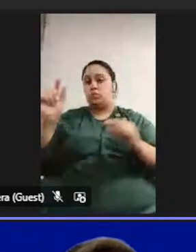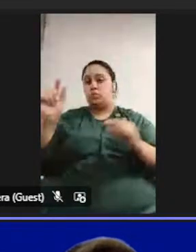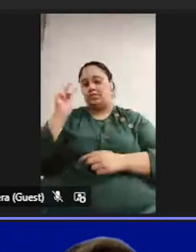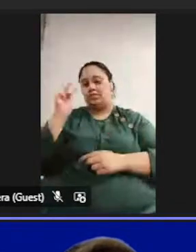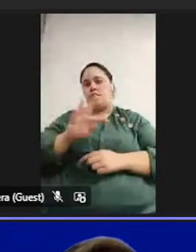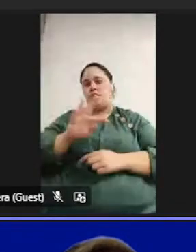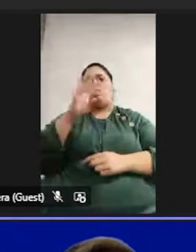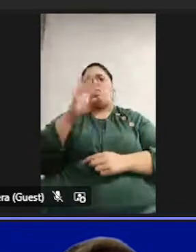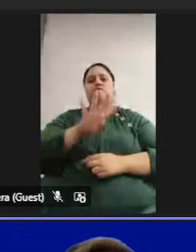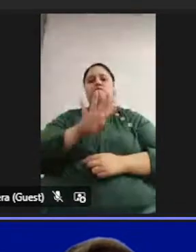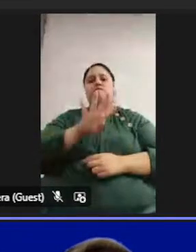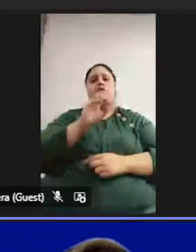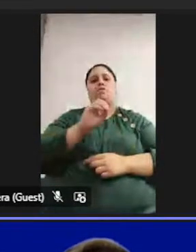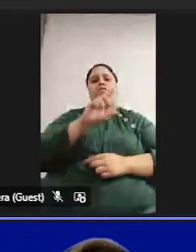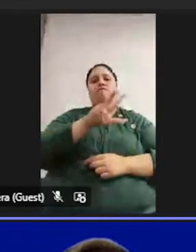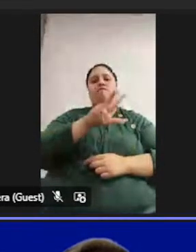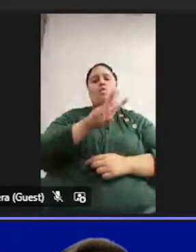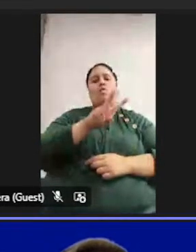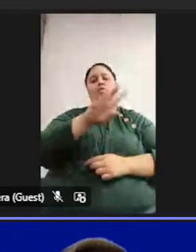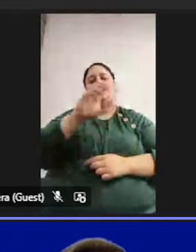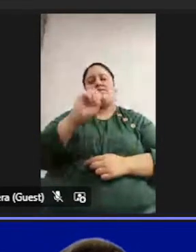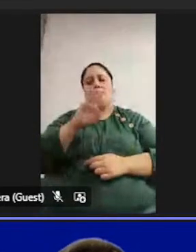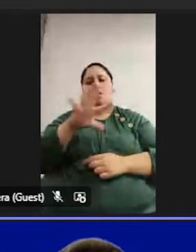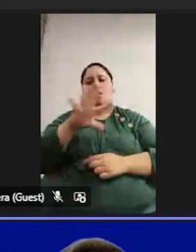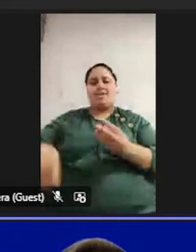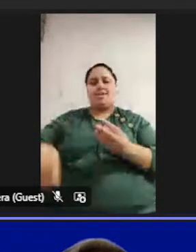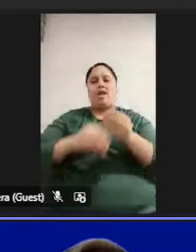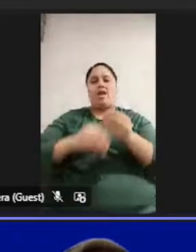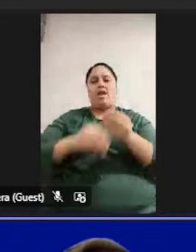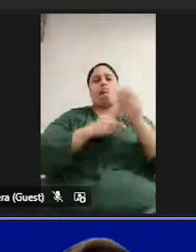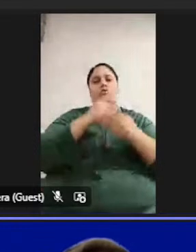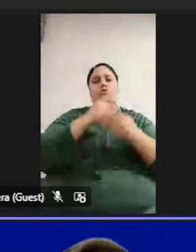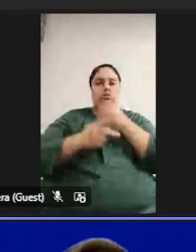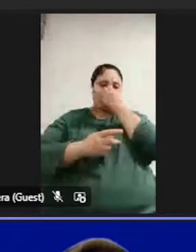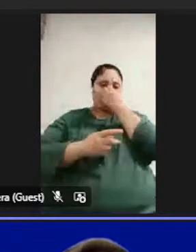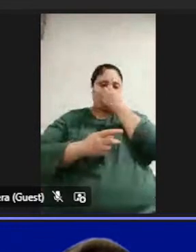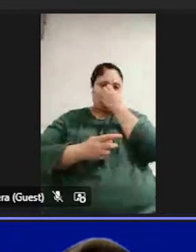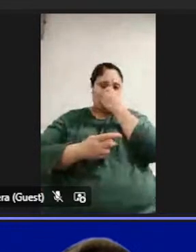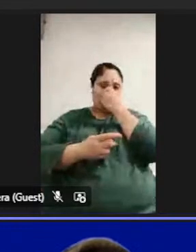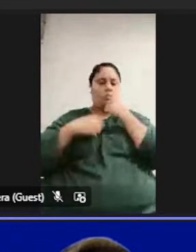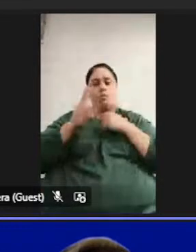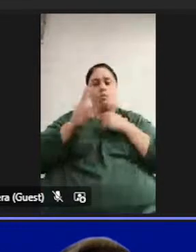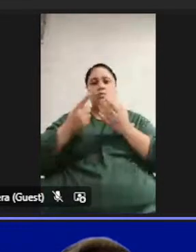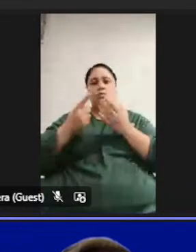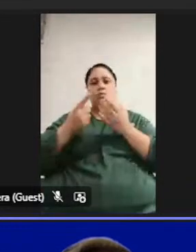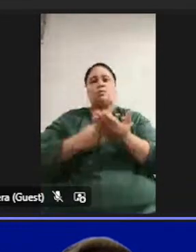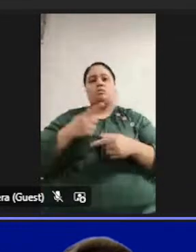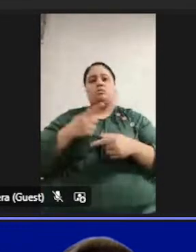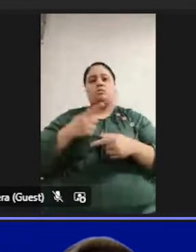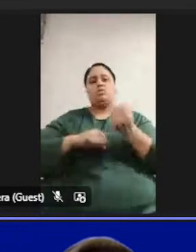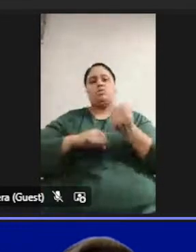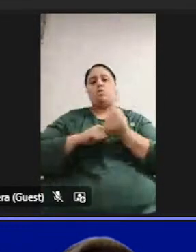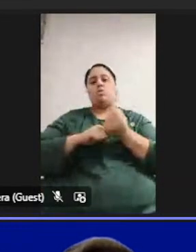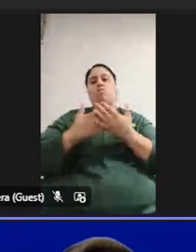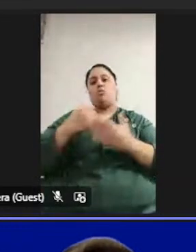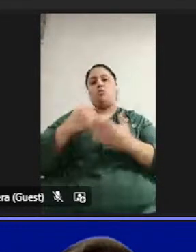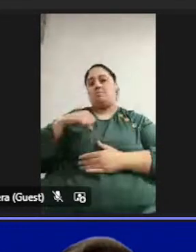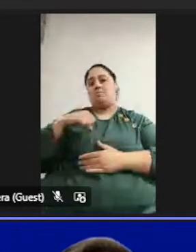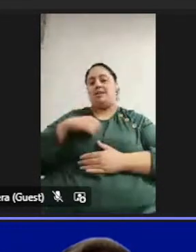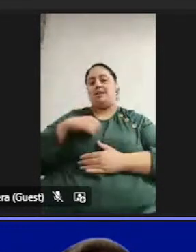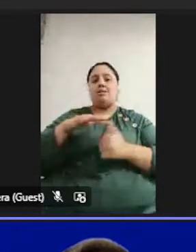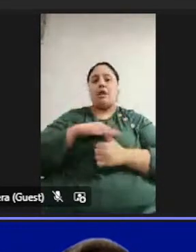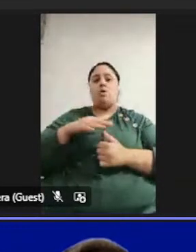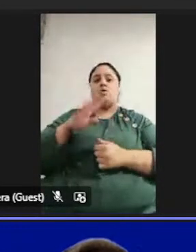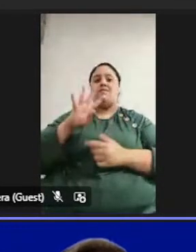added through these projects. We'll speak just now to the support that's been given to municipalities around wheeling frameworks and